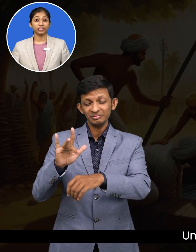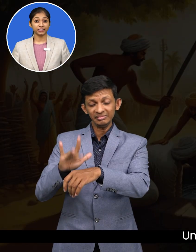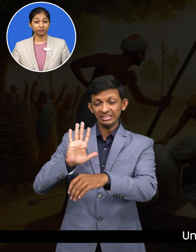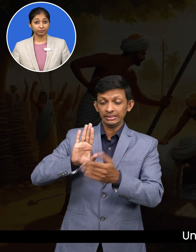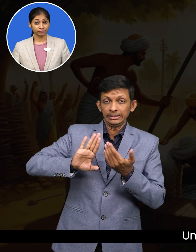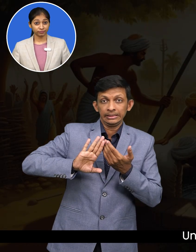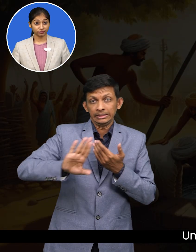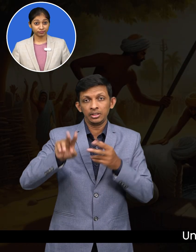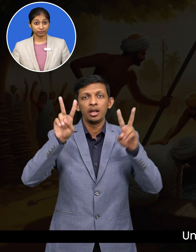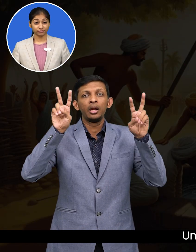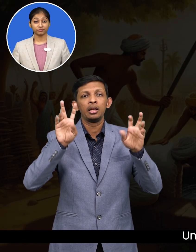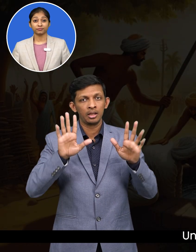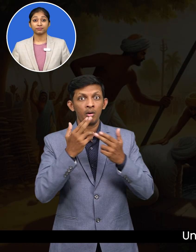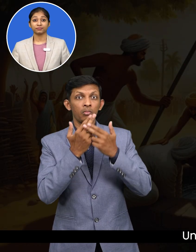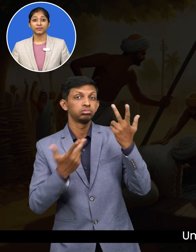untouchability,